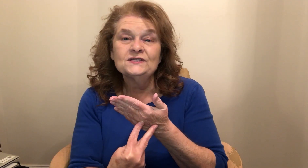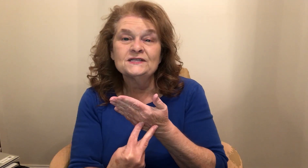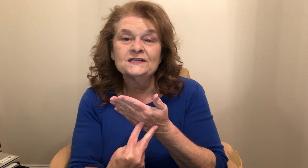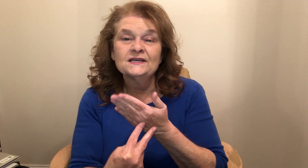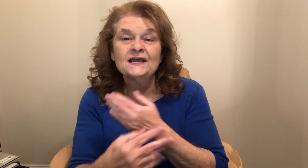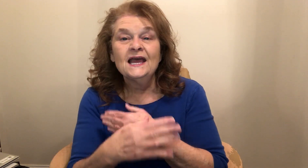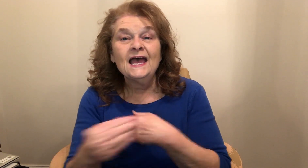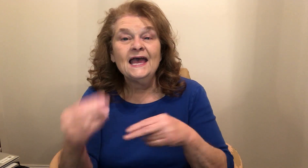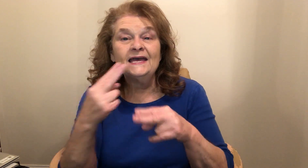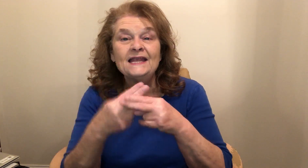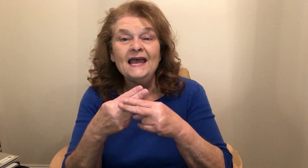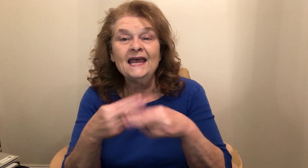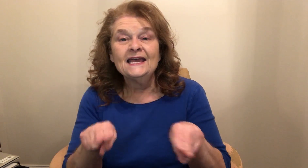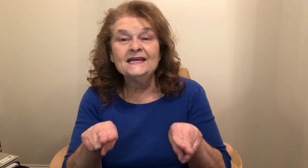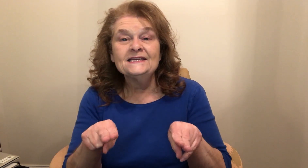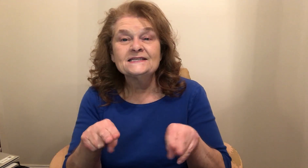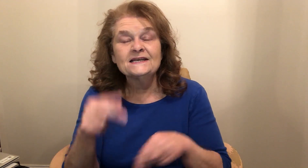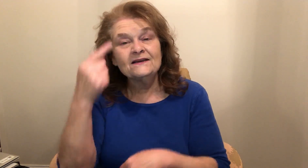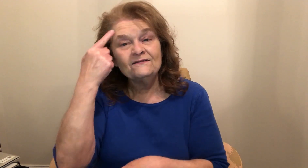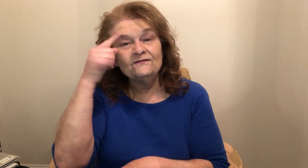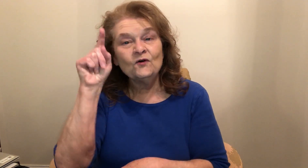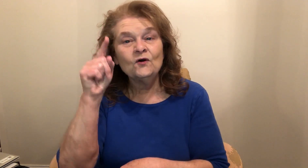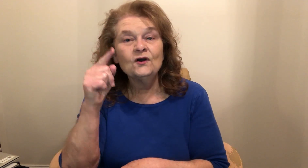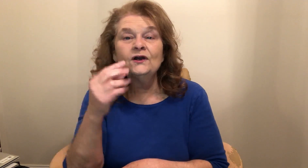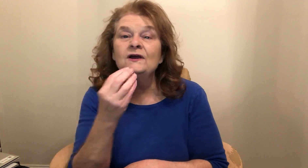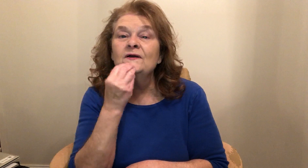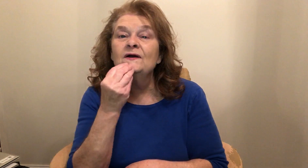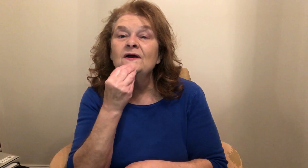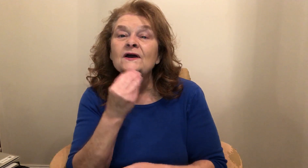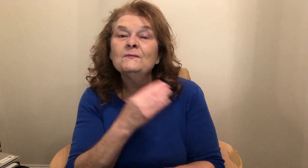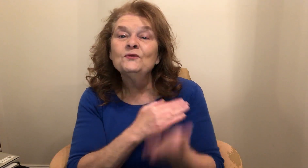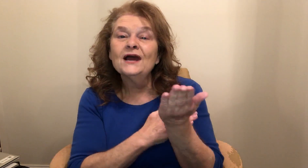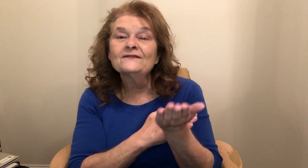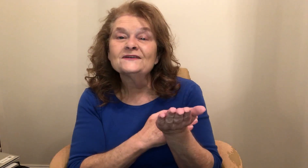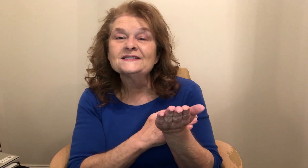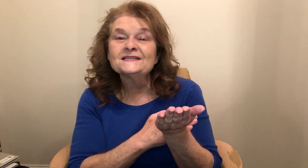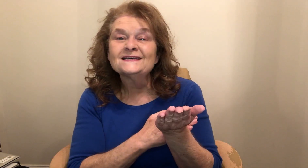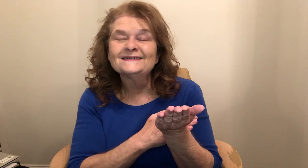toast, and eggs for breakfast.